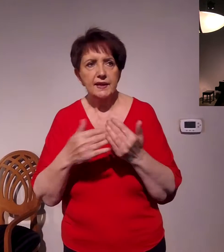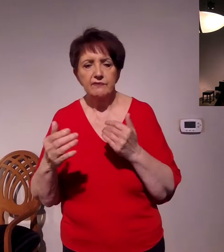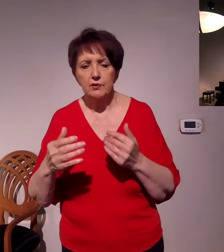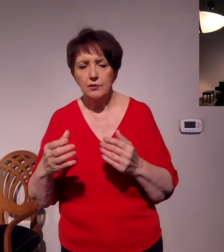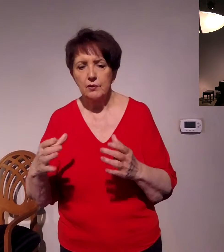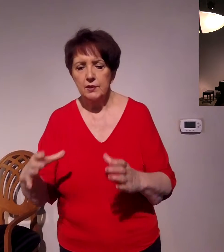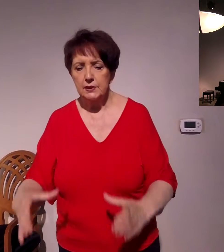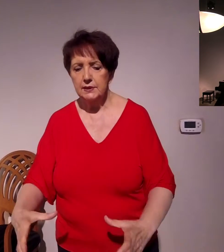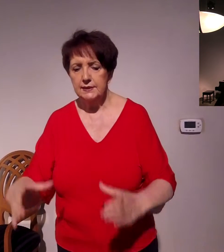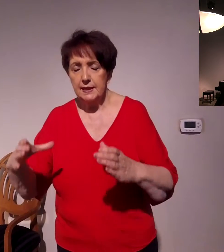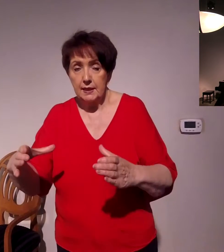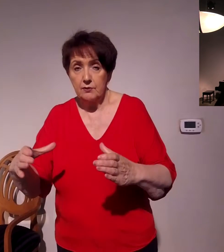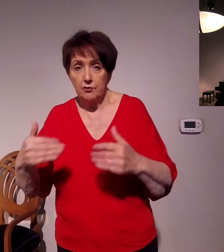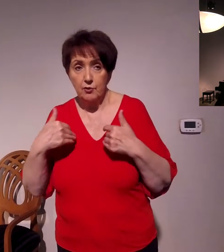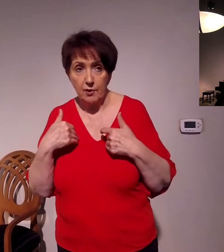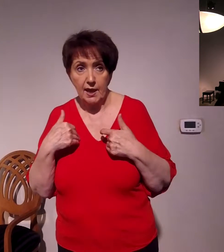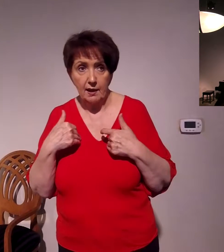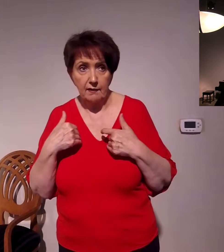we have,